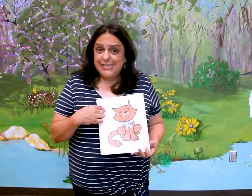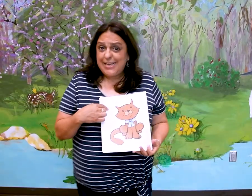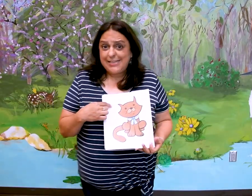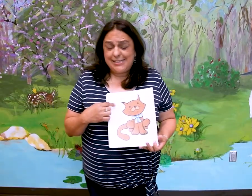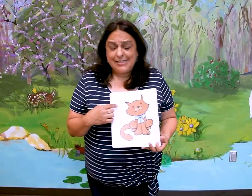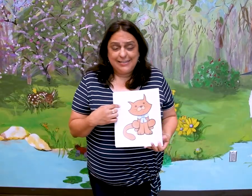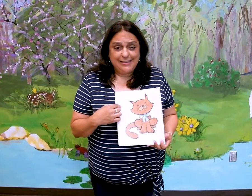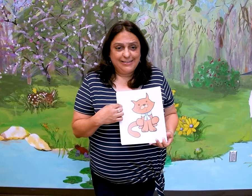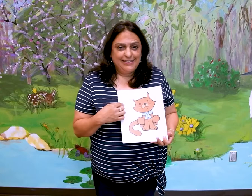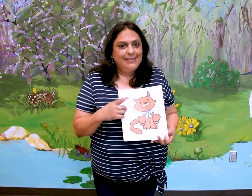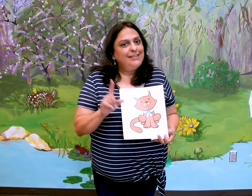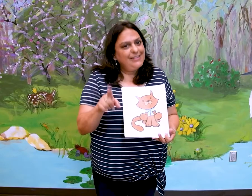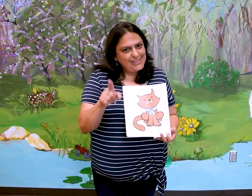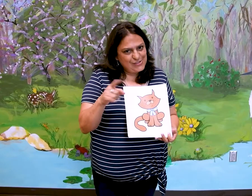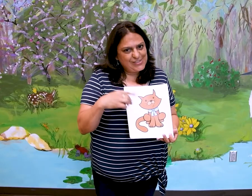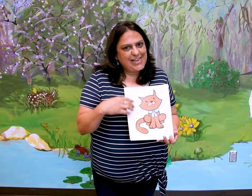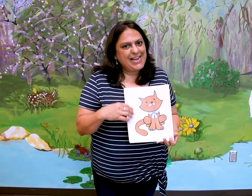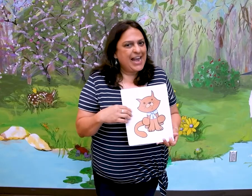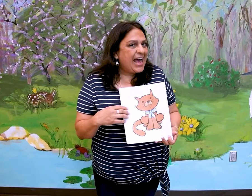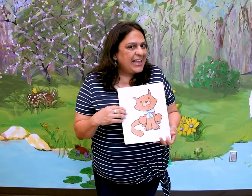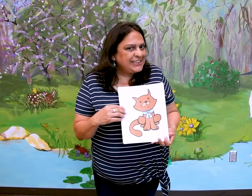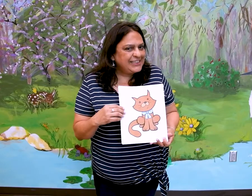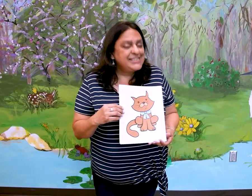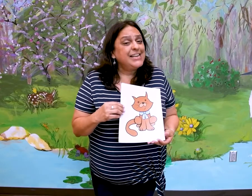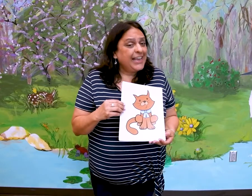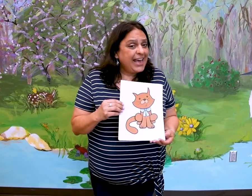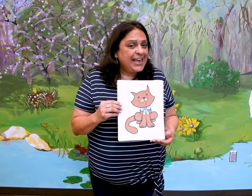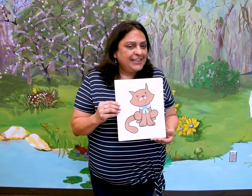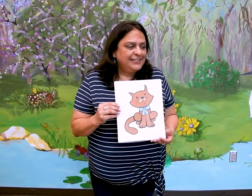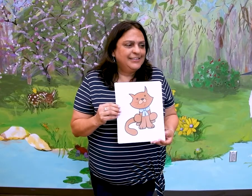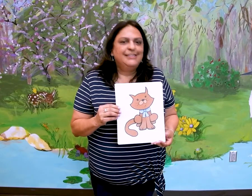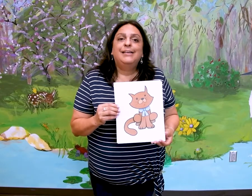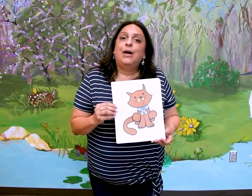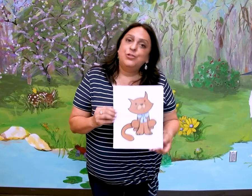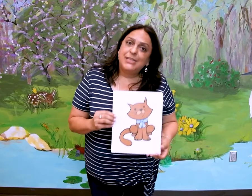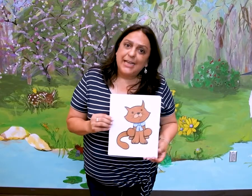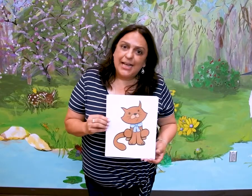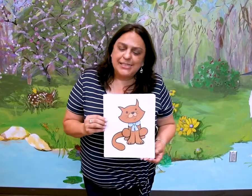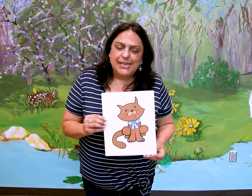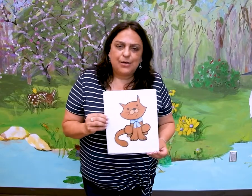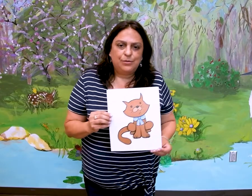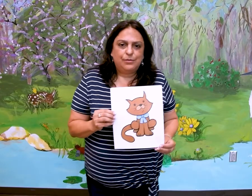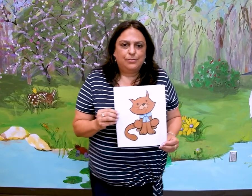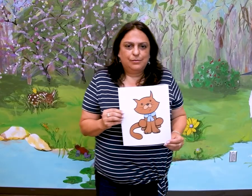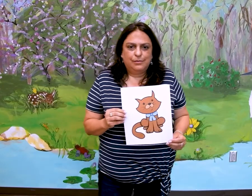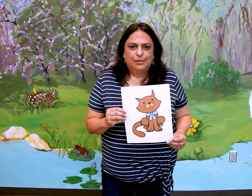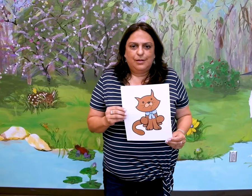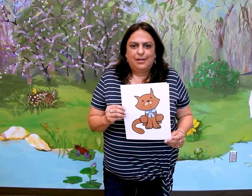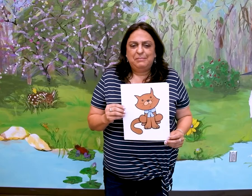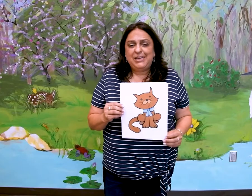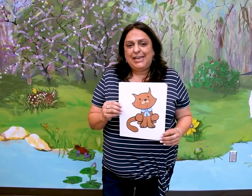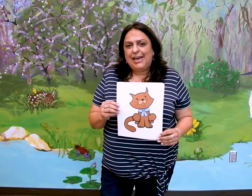this? Did you say cat? It's a cat. How does the cat sound?